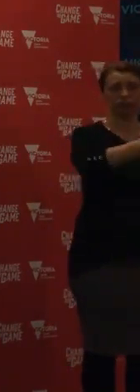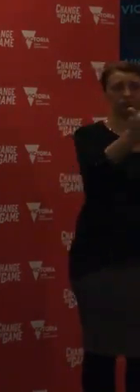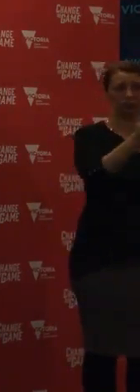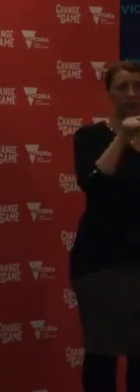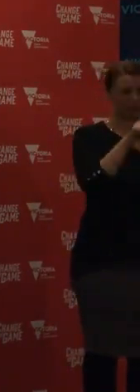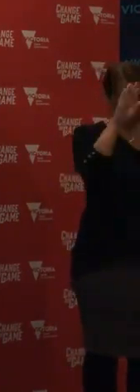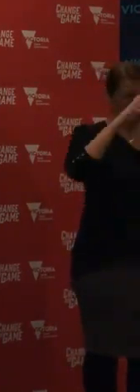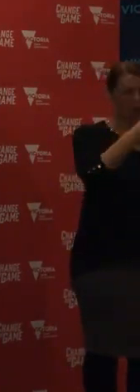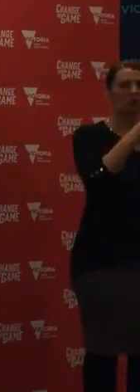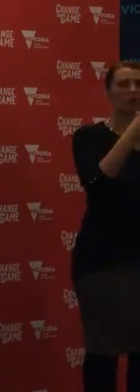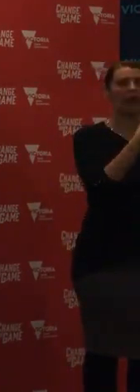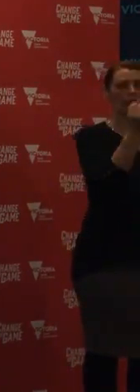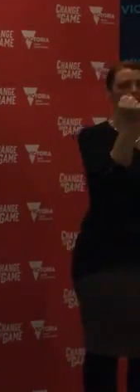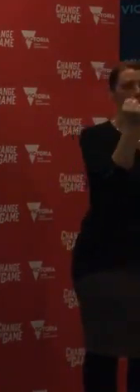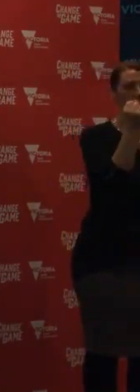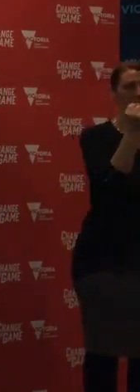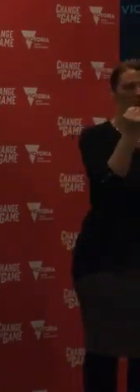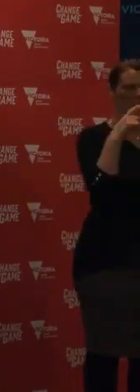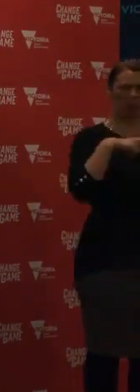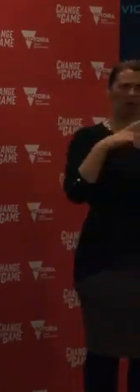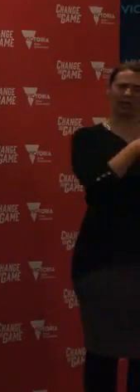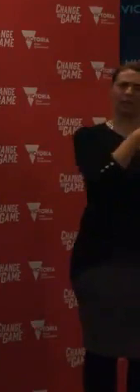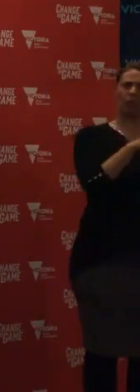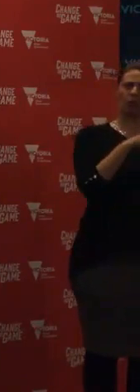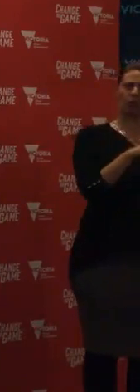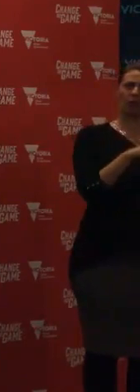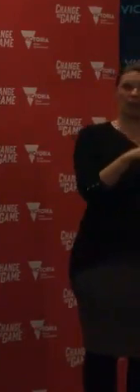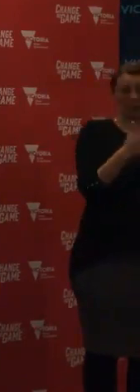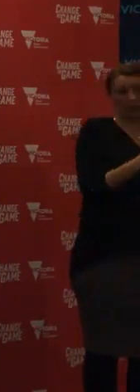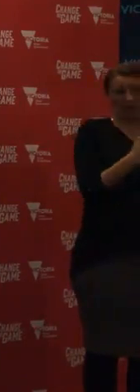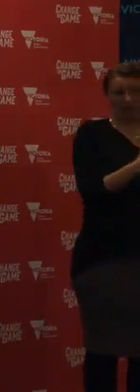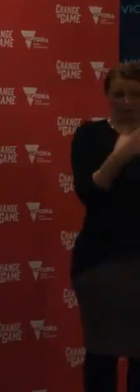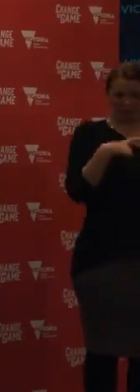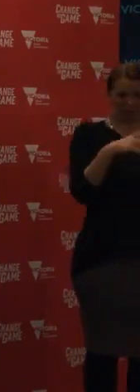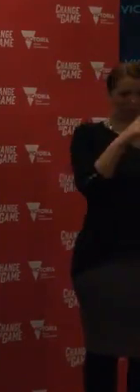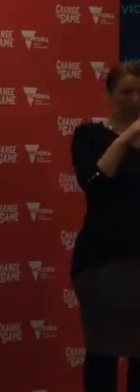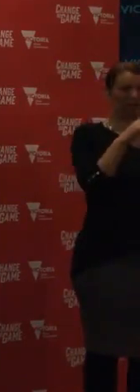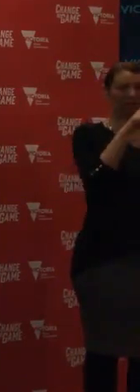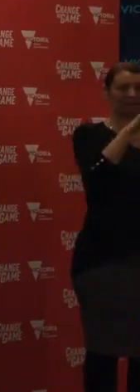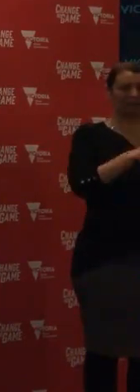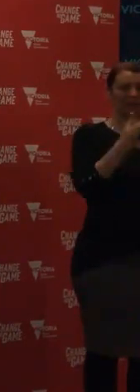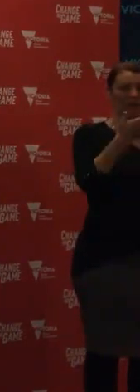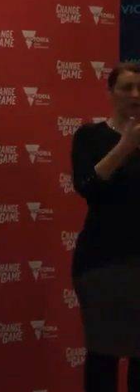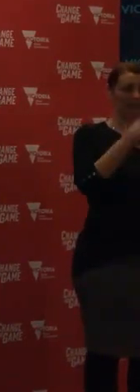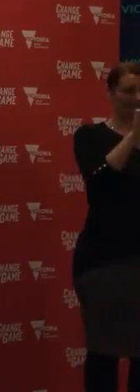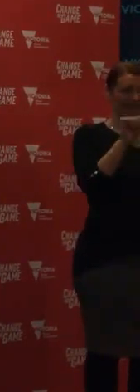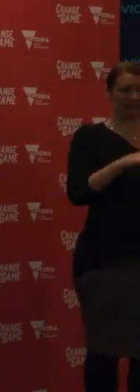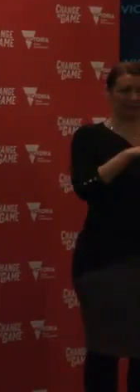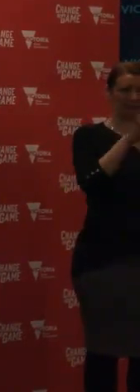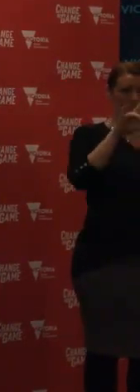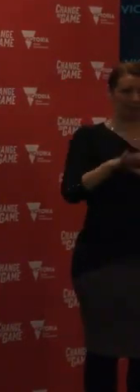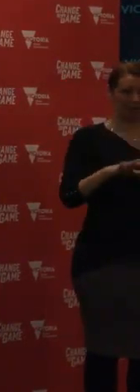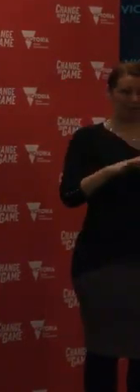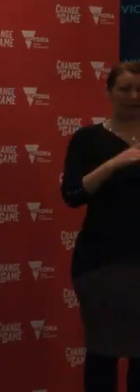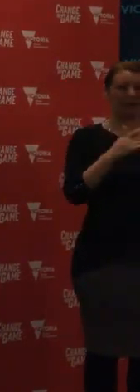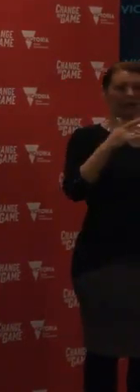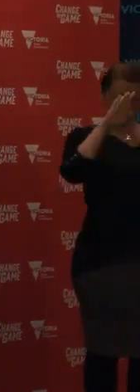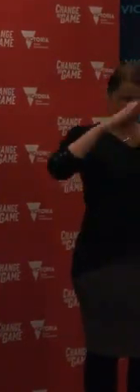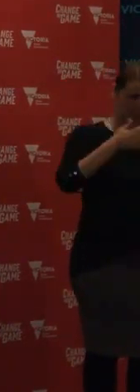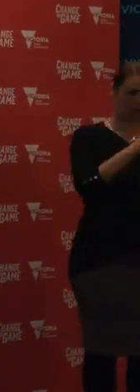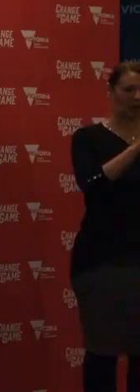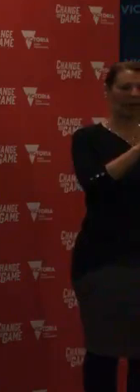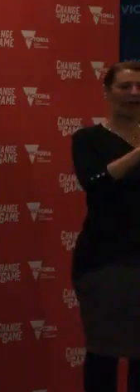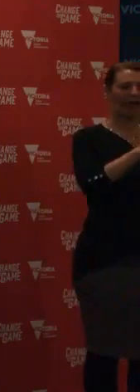on outcomes. Why is that such a big deal? It's because basically the disability service system in Australia has lived and breathed on